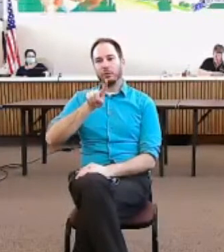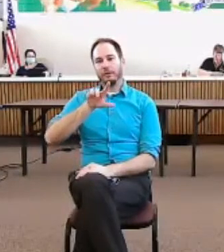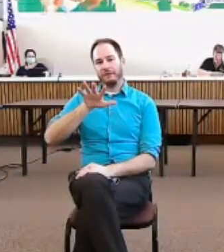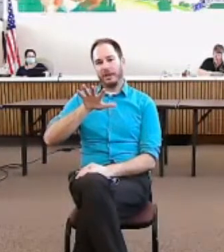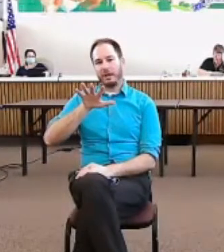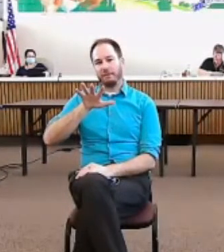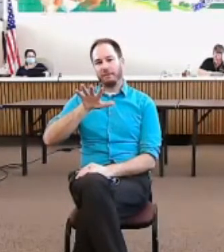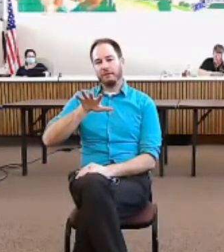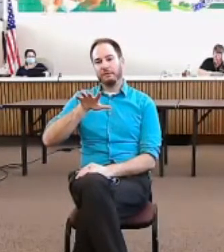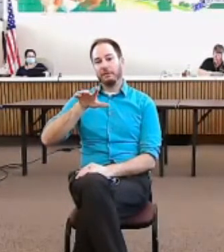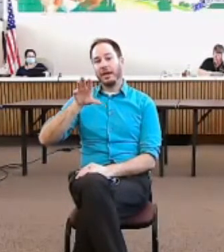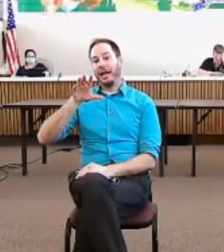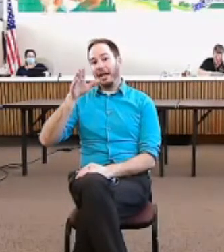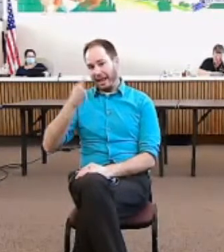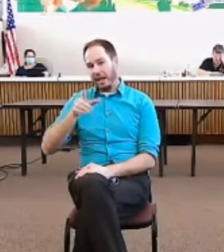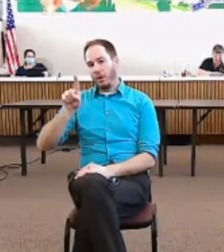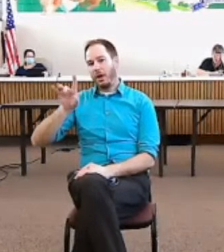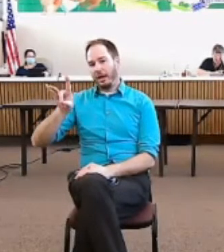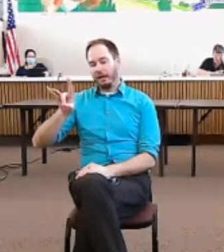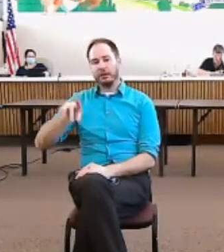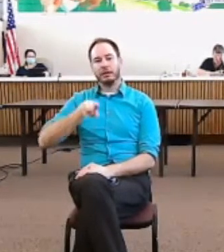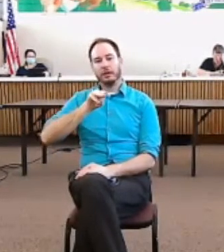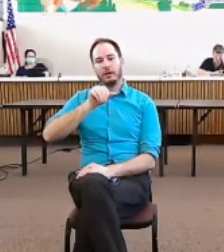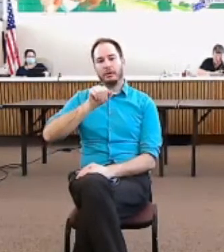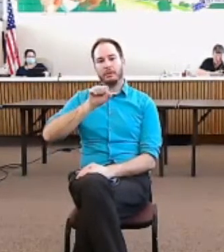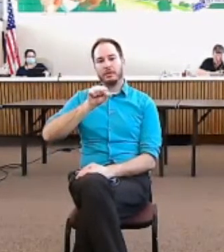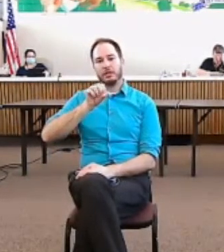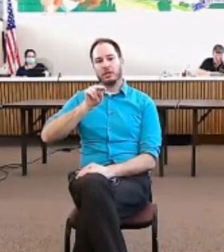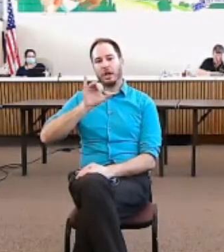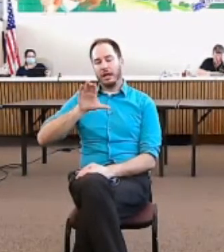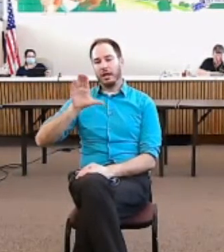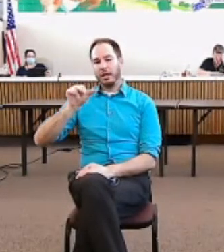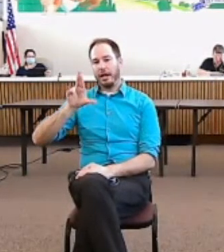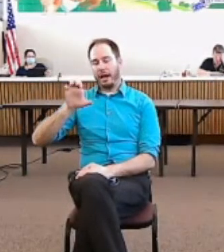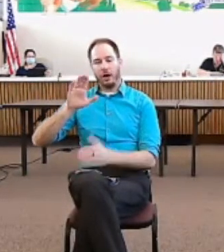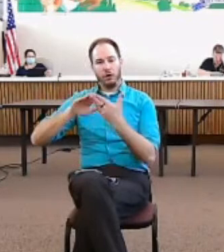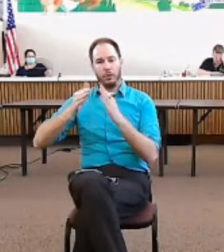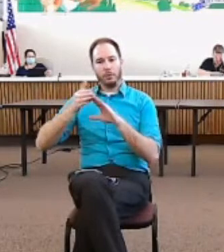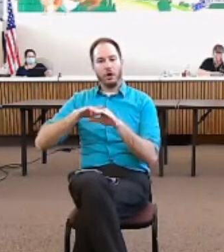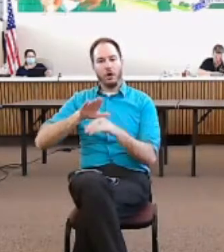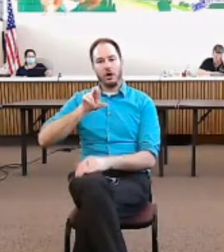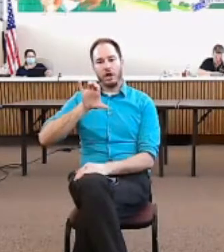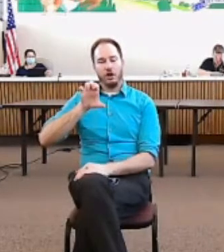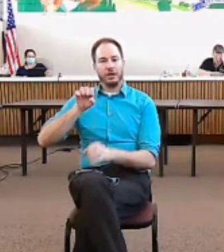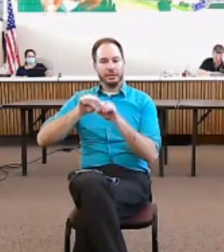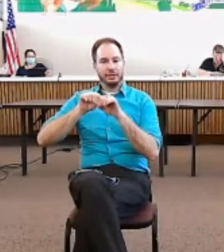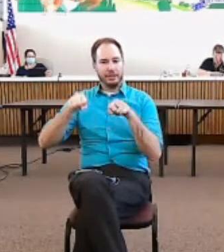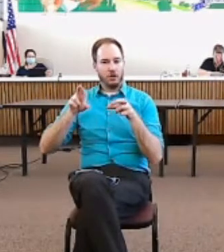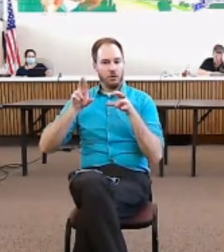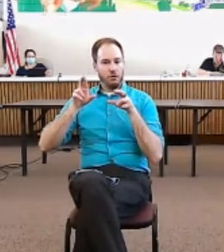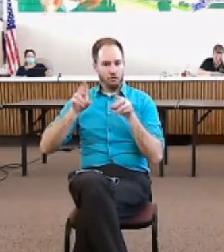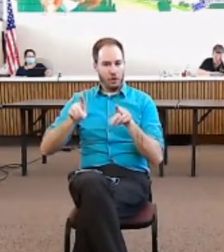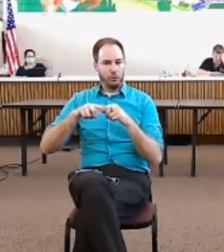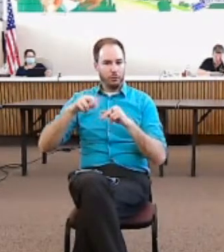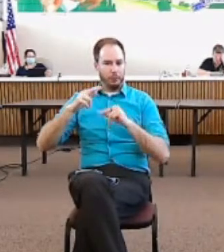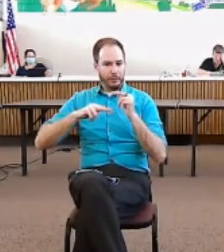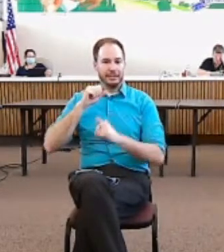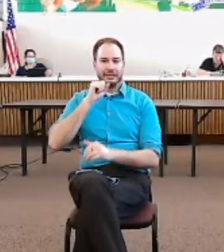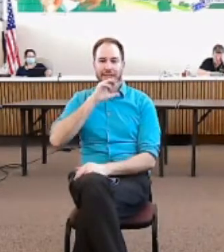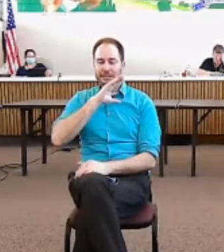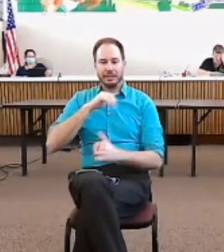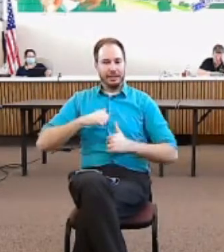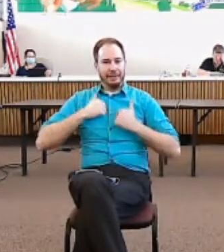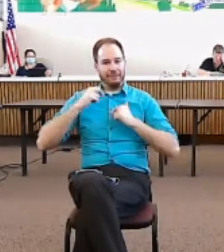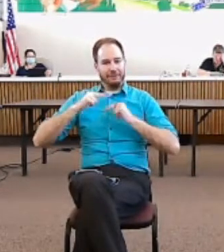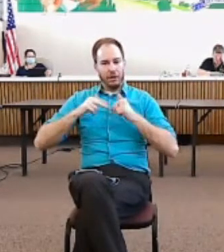2022-15 and 18. Masonic Care Community, Erie Station Road, to construct a senior living facility